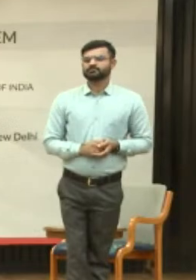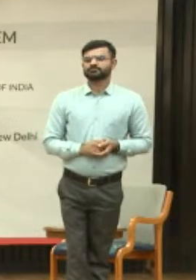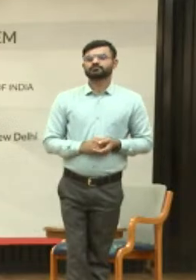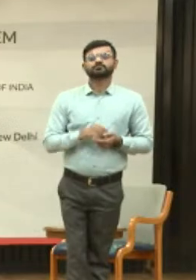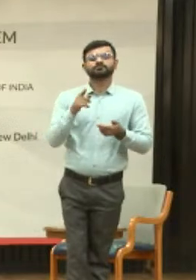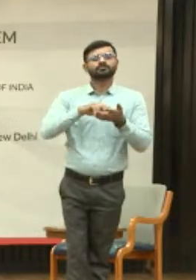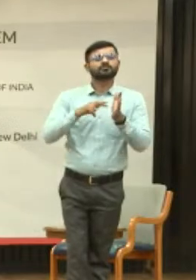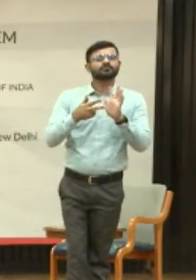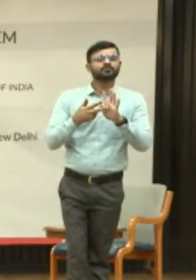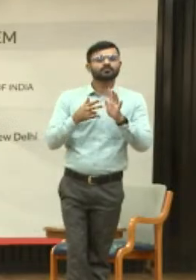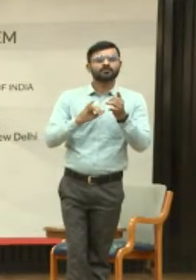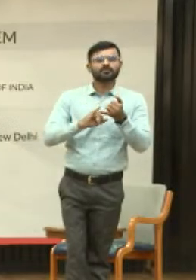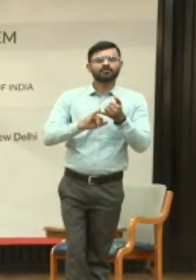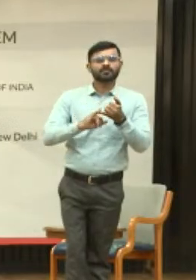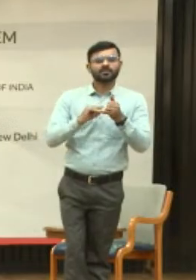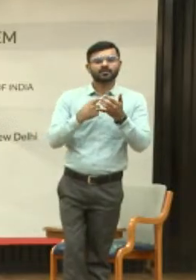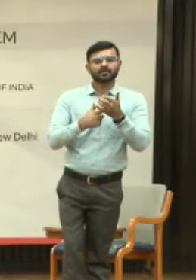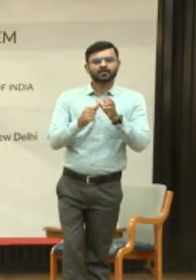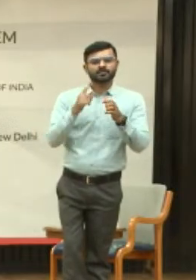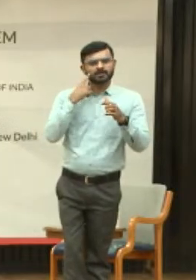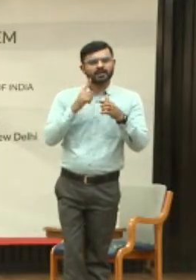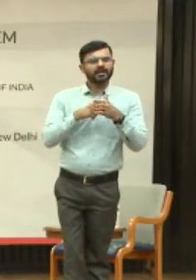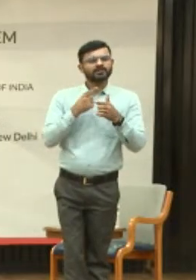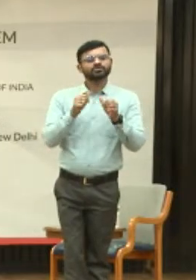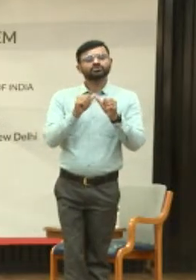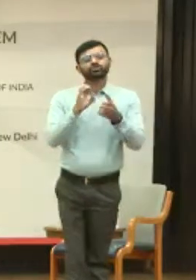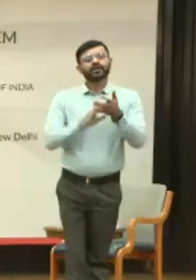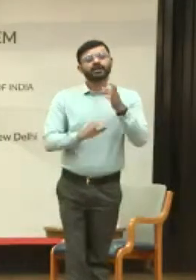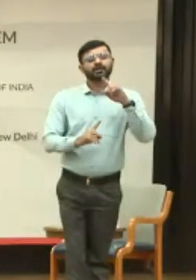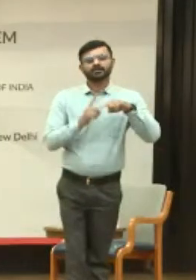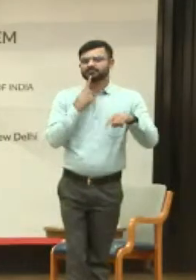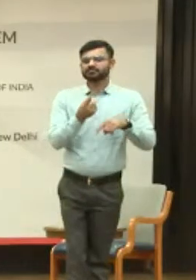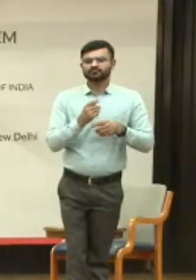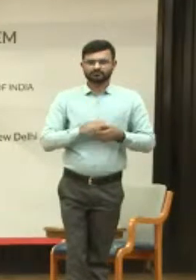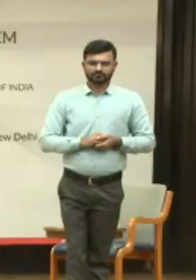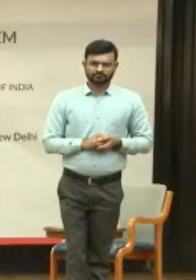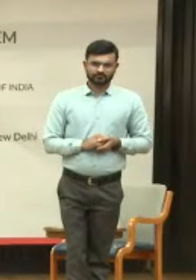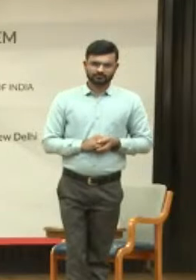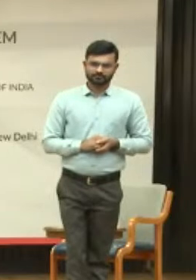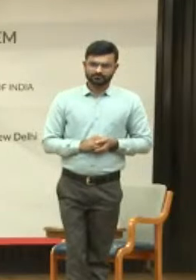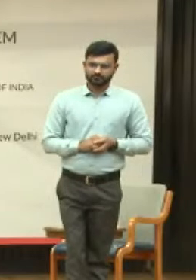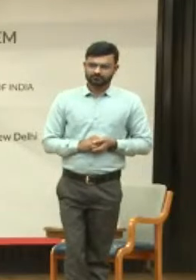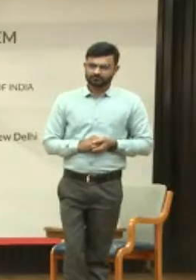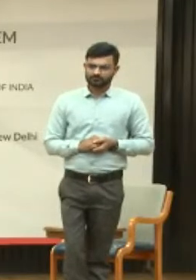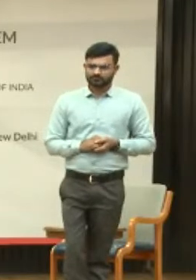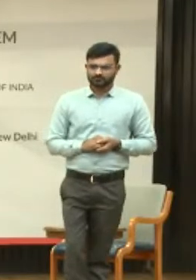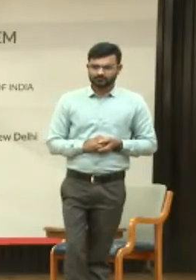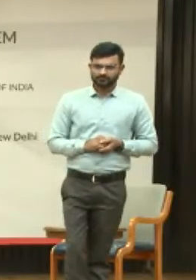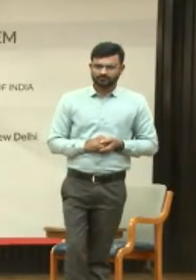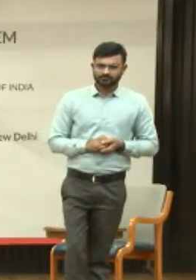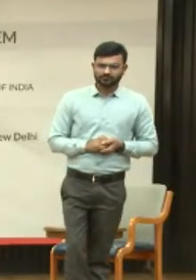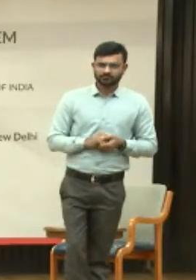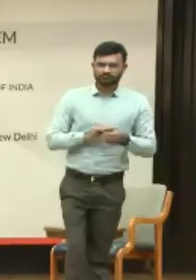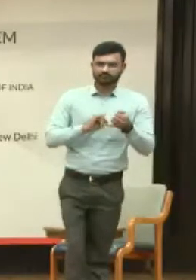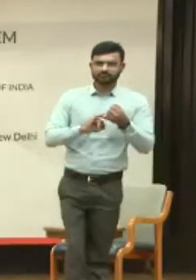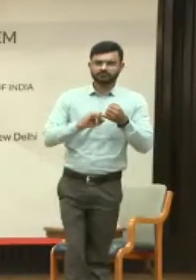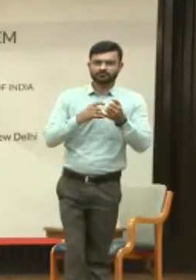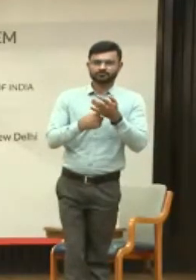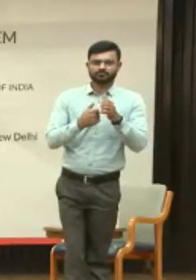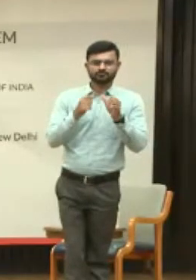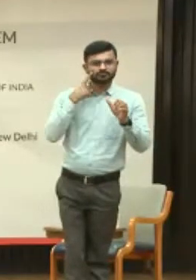What does the Swaraj Act say? The Swaraj Act says, Swarajs are